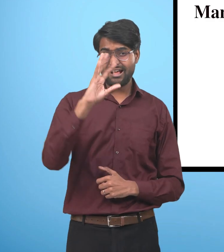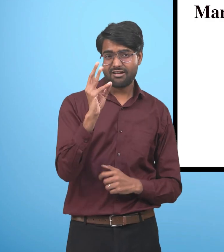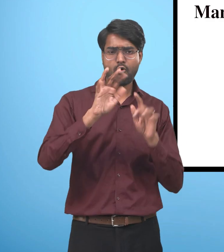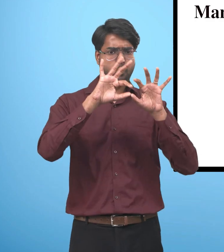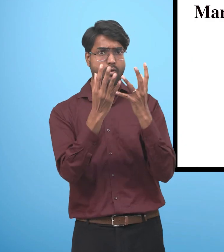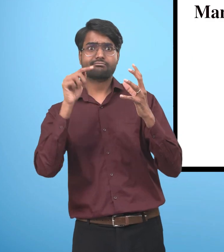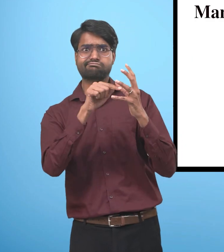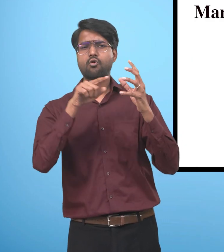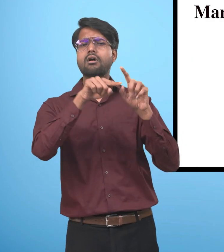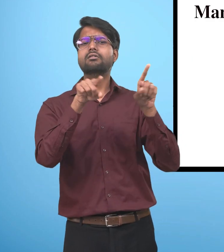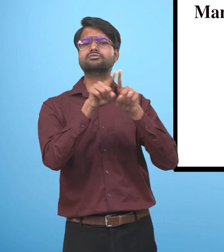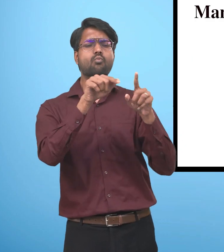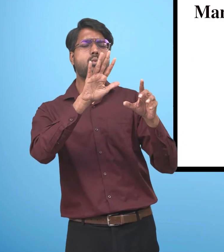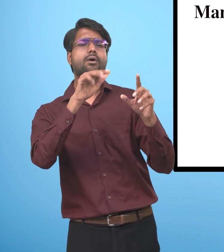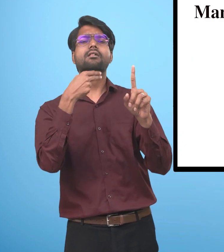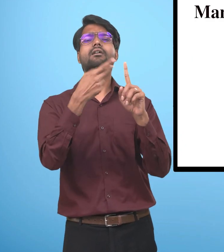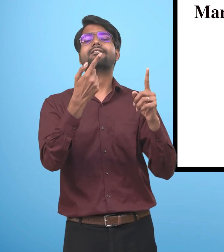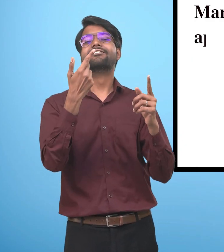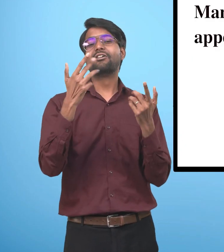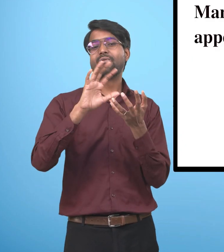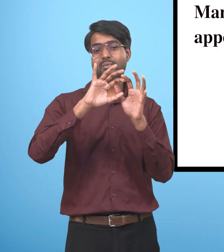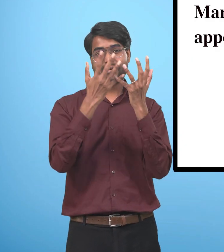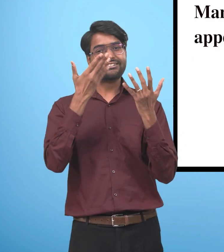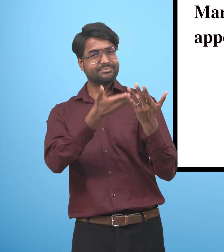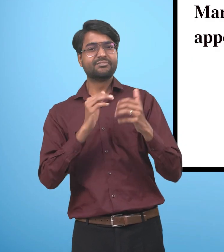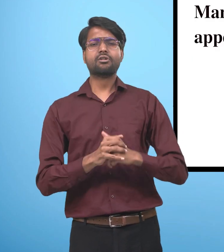Mars is called the red planet because it appears red.